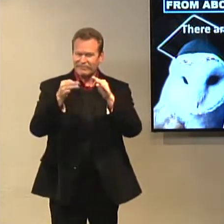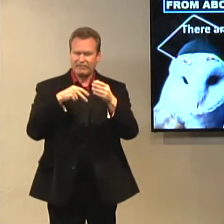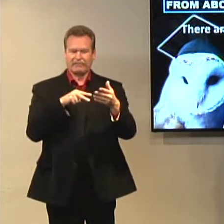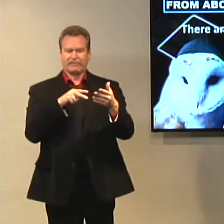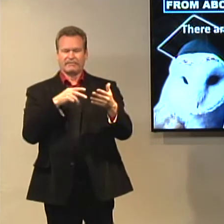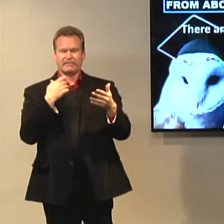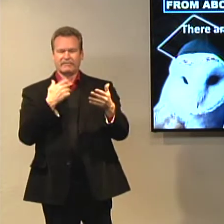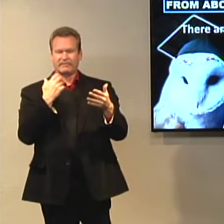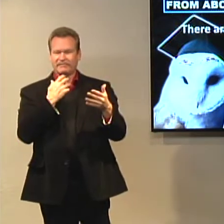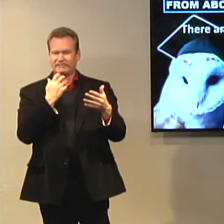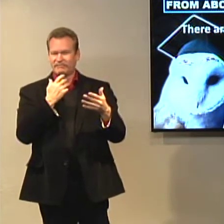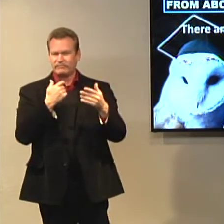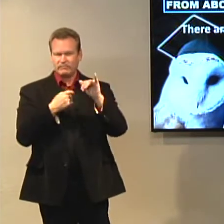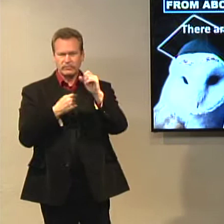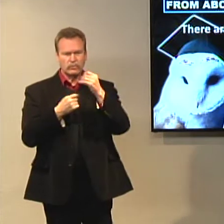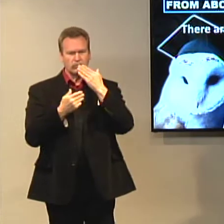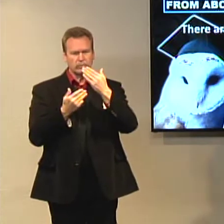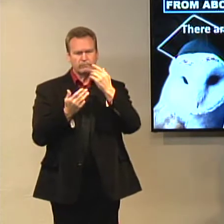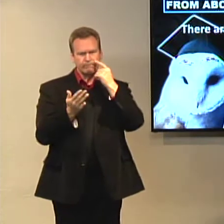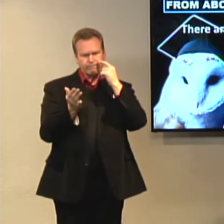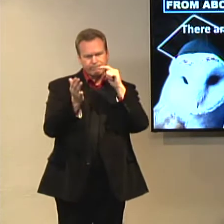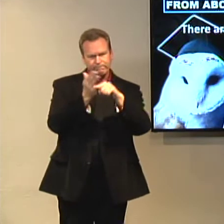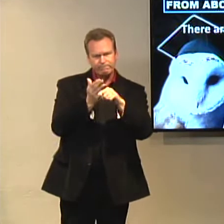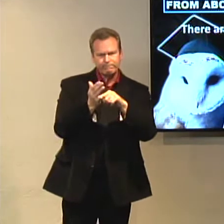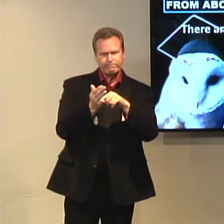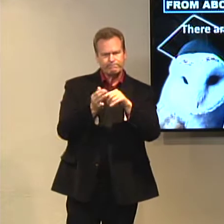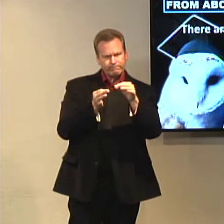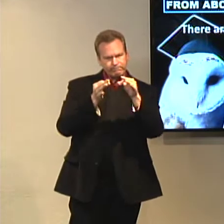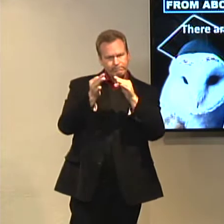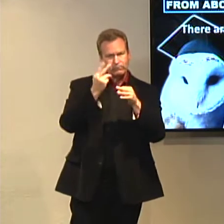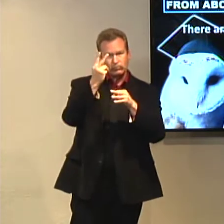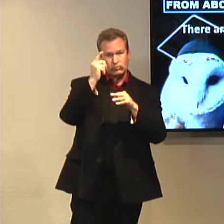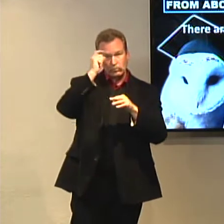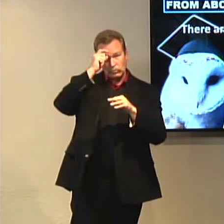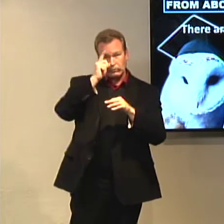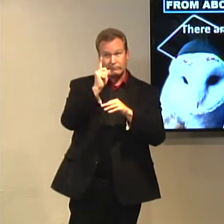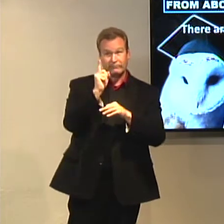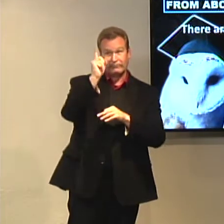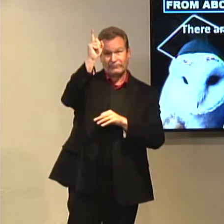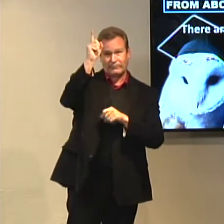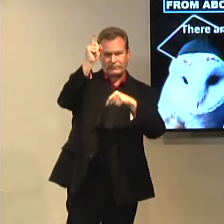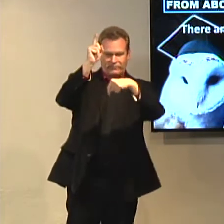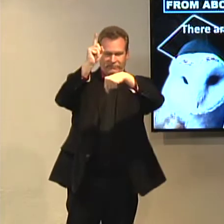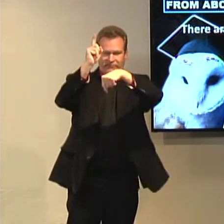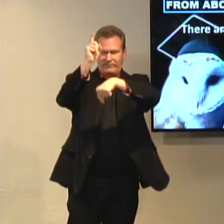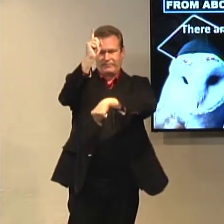So I'm going to go ahead and explain this a little bit more in depth. And James identifies what these two different kinds of wisdom mean.